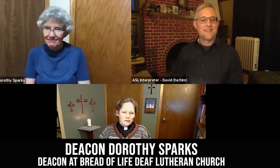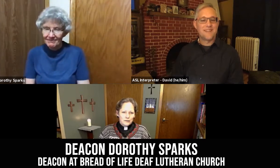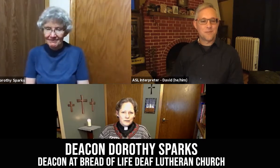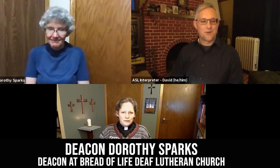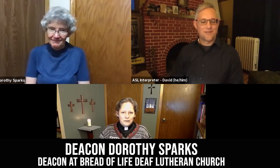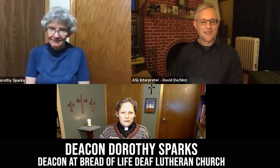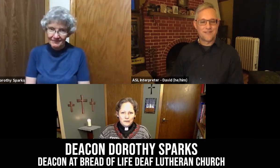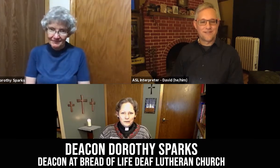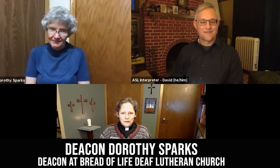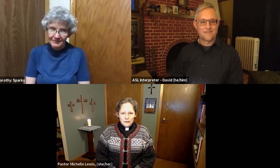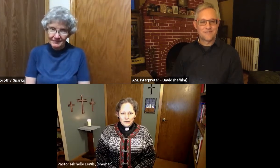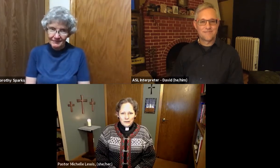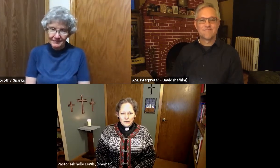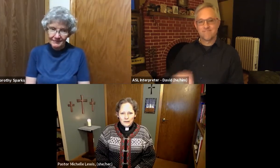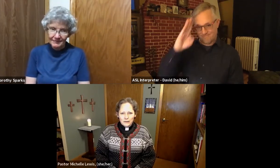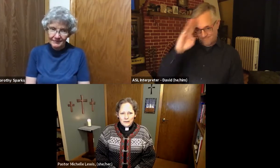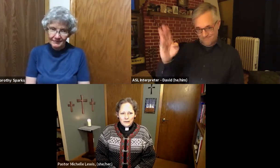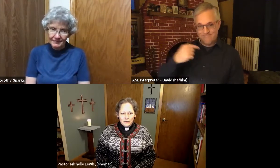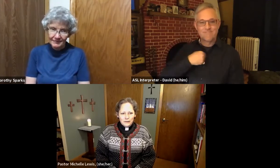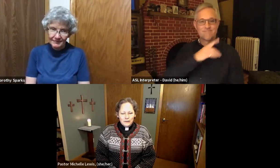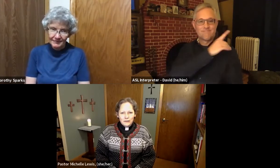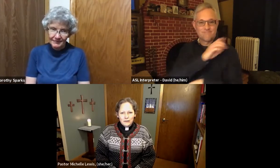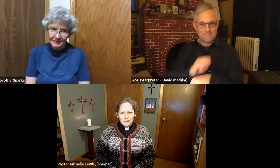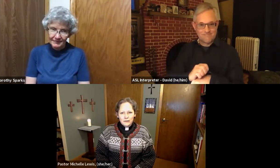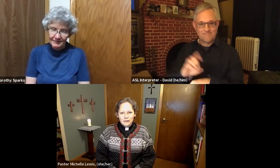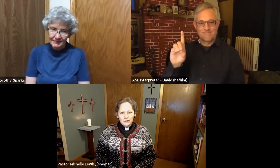I'm a deacon at Bread of Life.